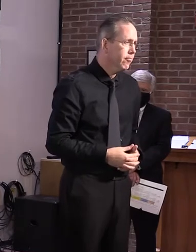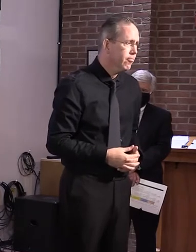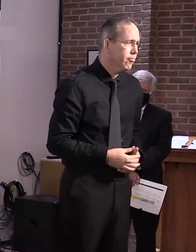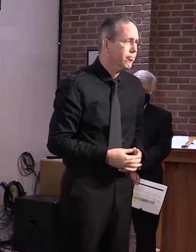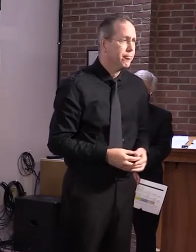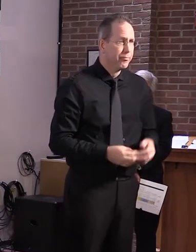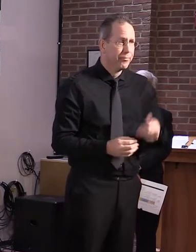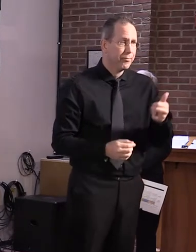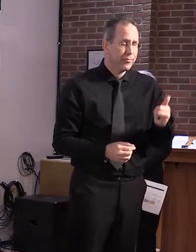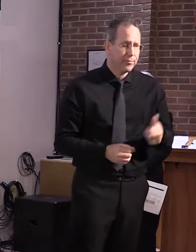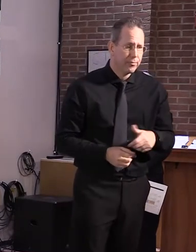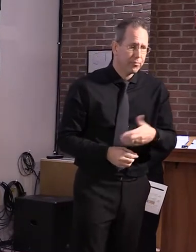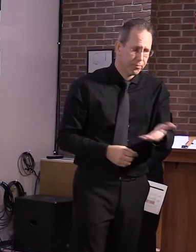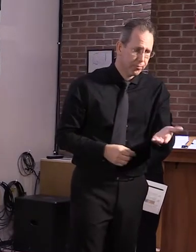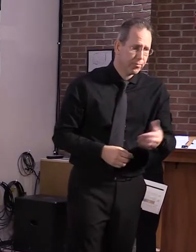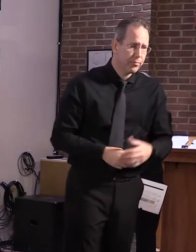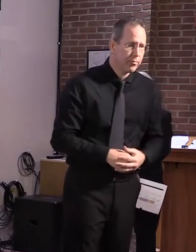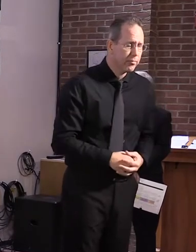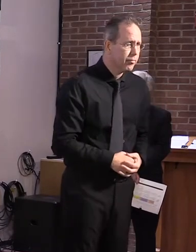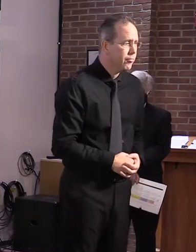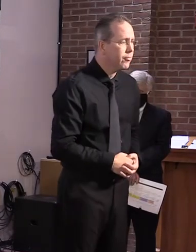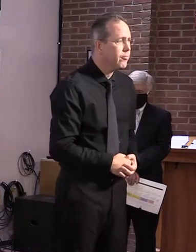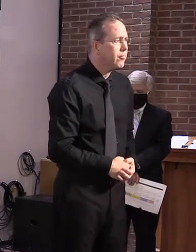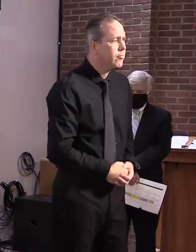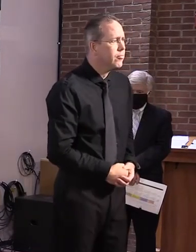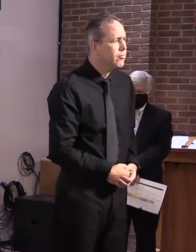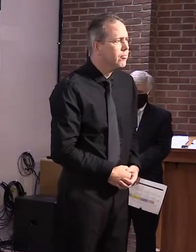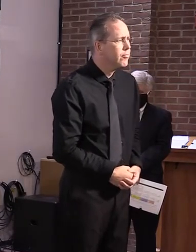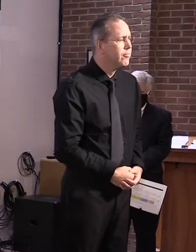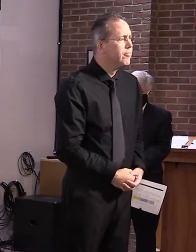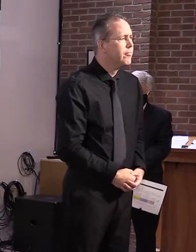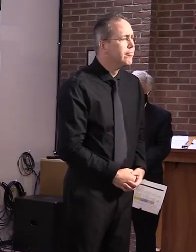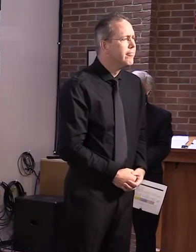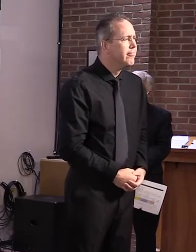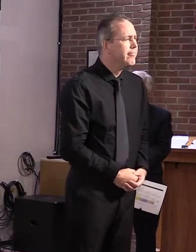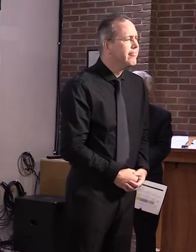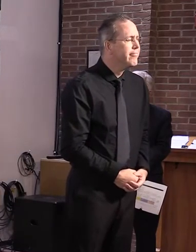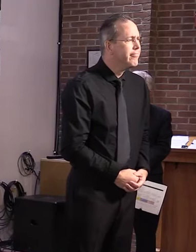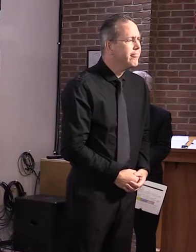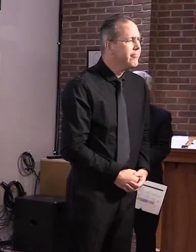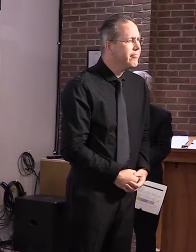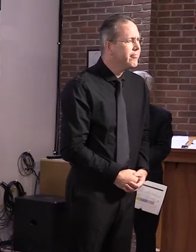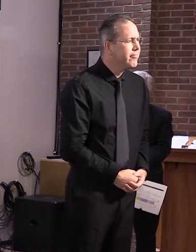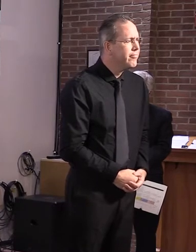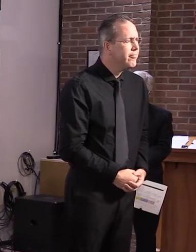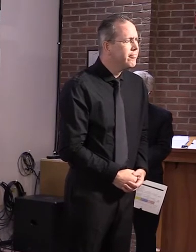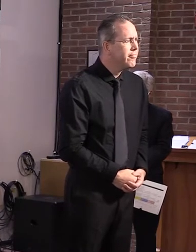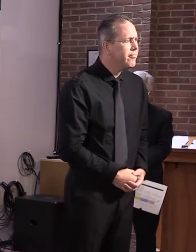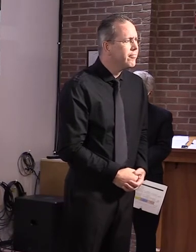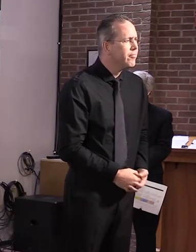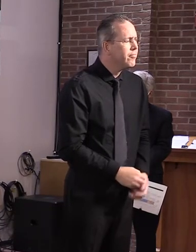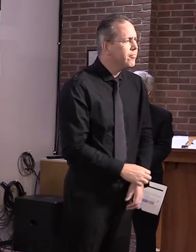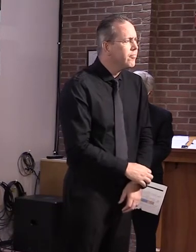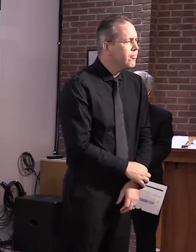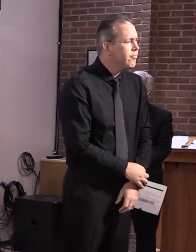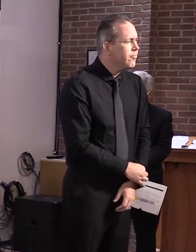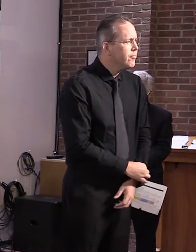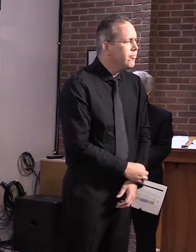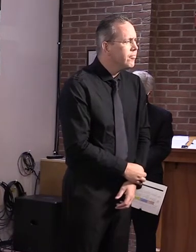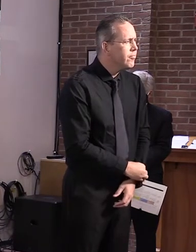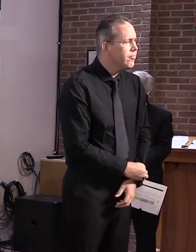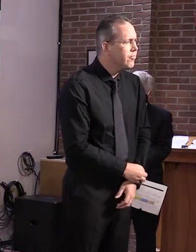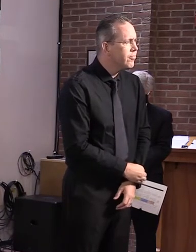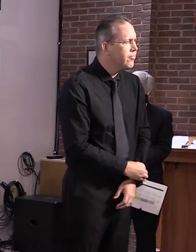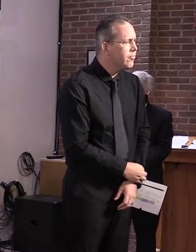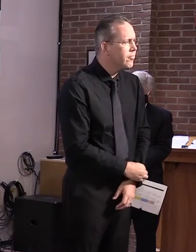WCAX. Hi. Is there a concern that with these changes on campus and to the college experience that students won't